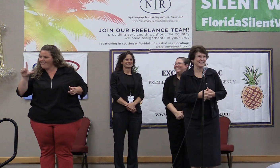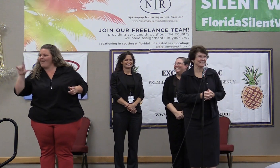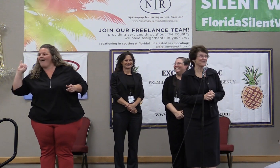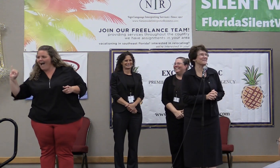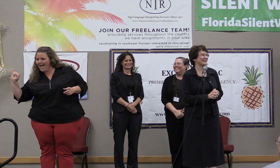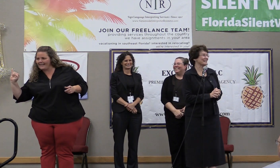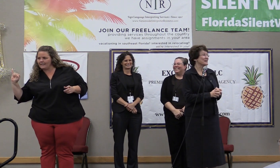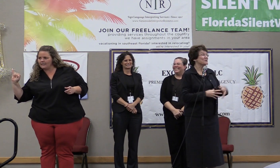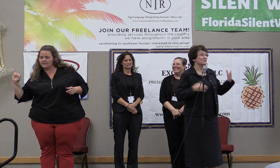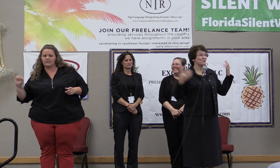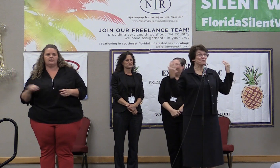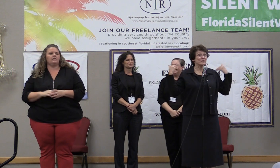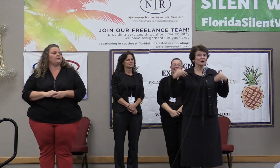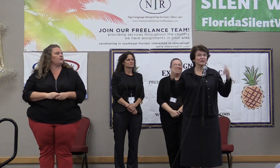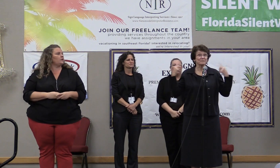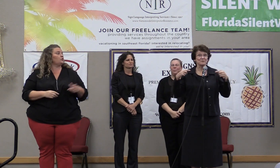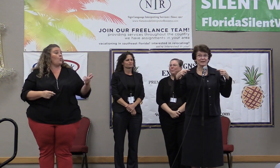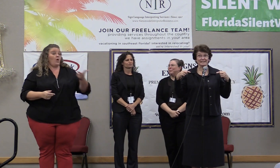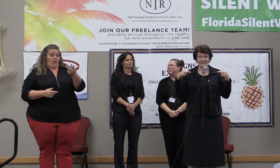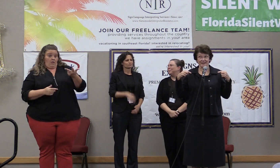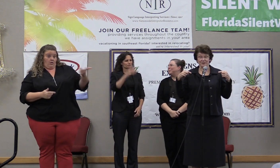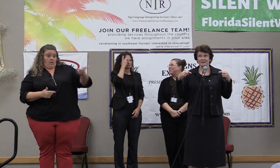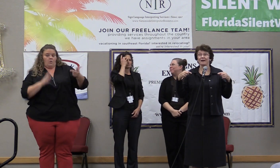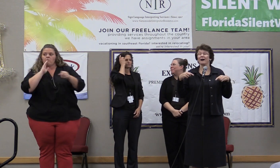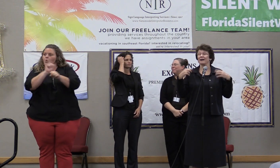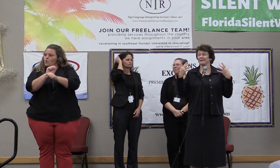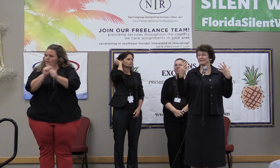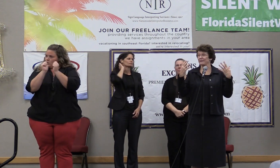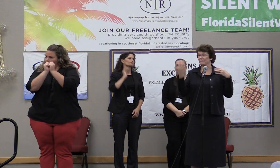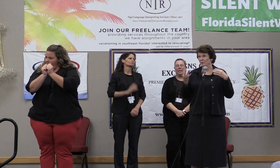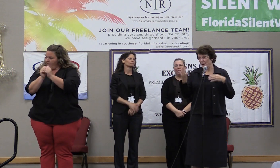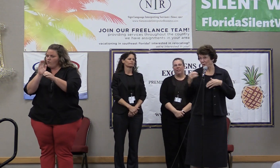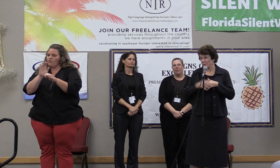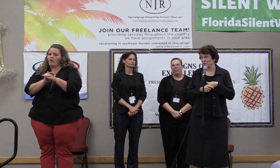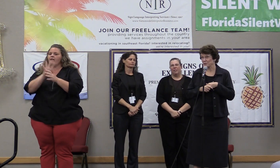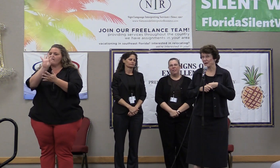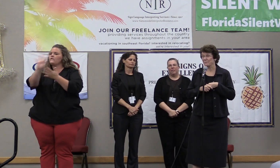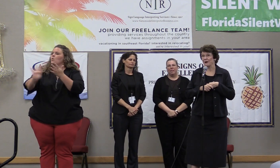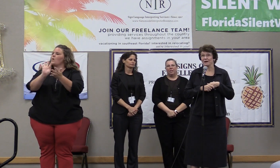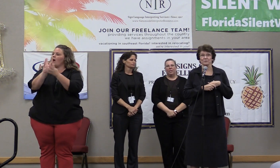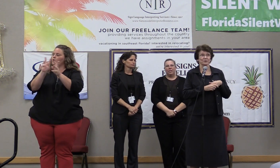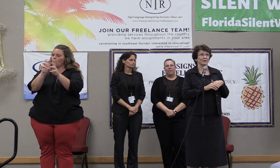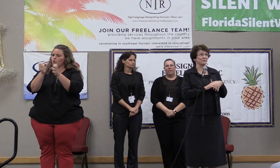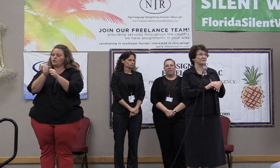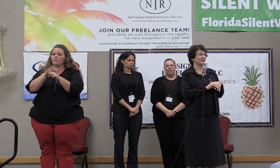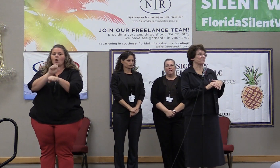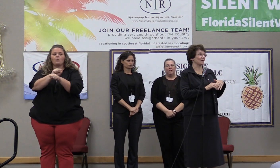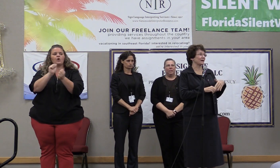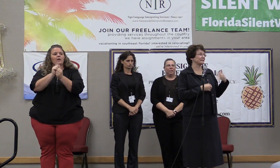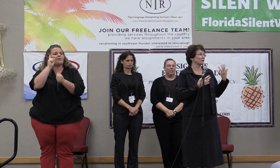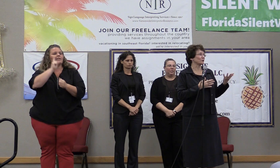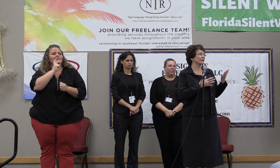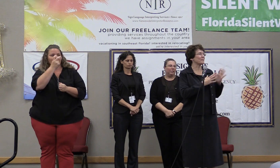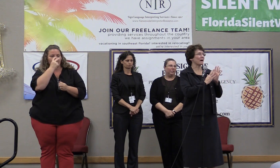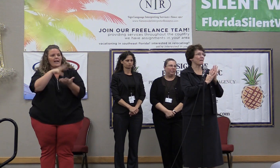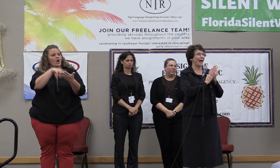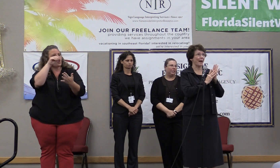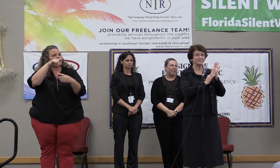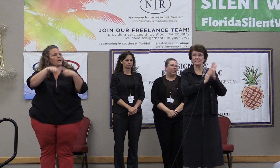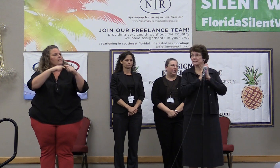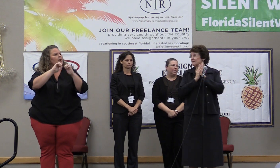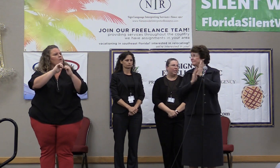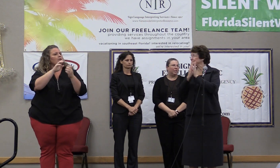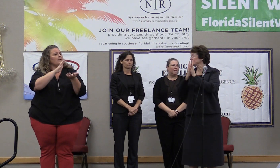Holli, right. Okay, so we are going to be working together on a 4-hour workshop on working with deaf-blind and learning